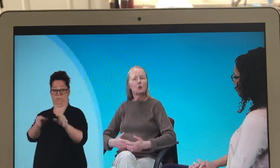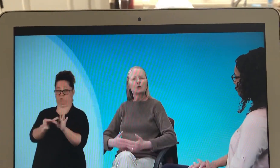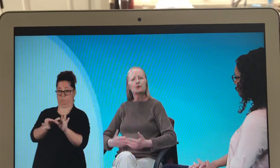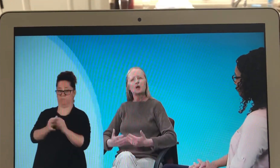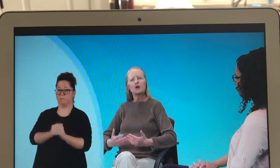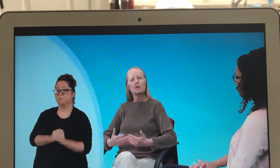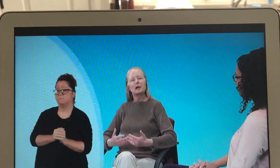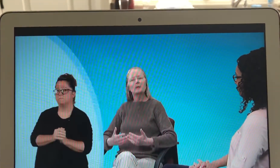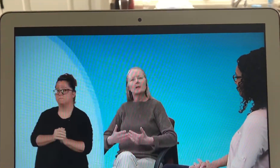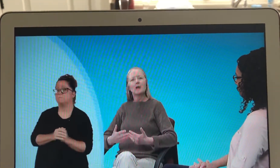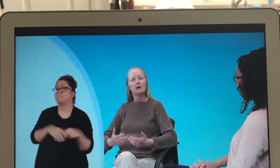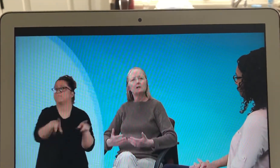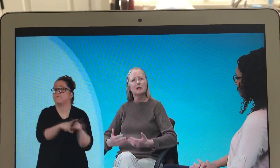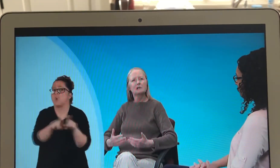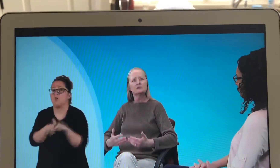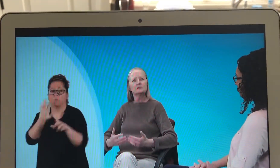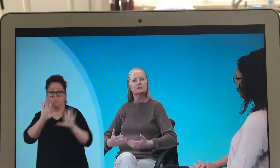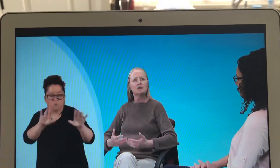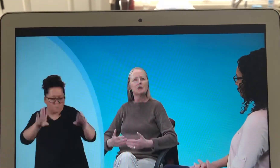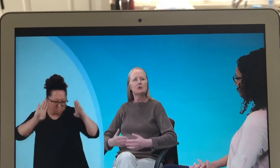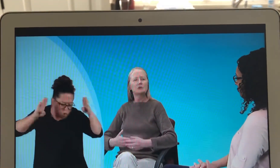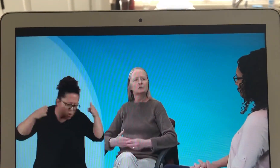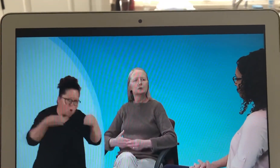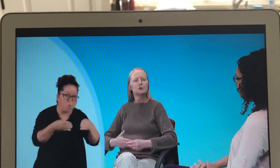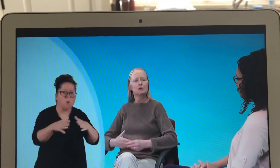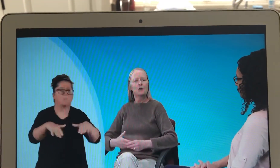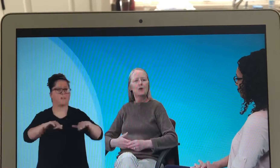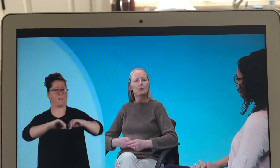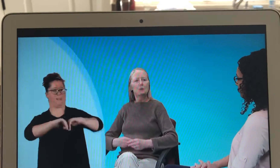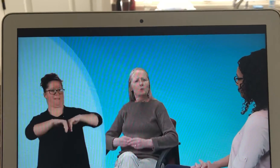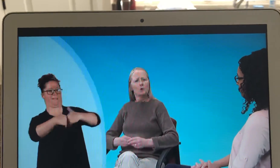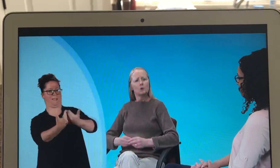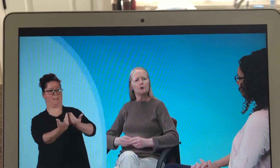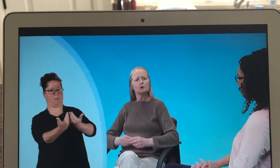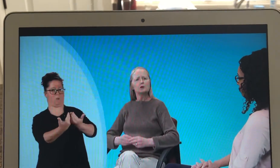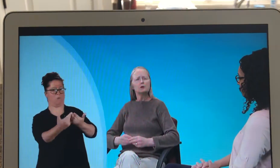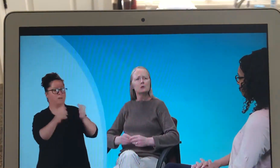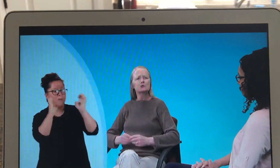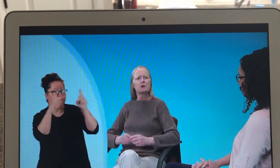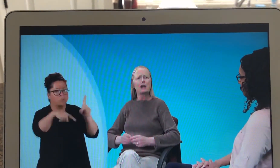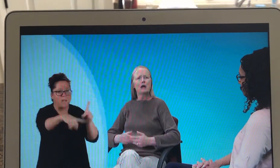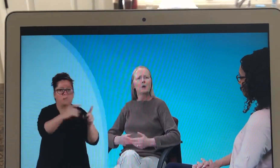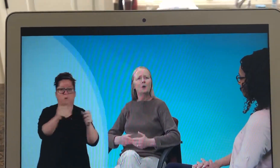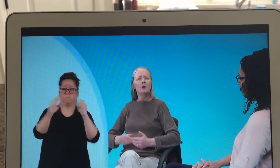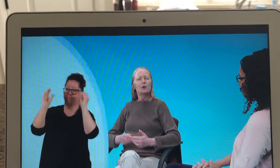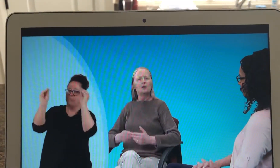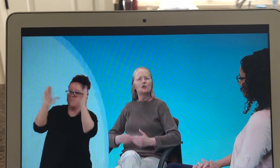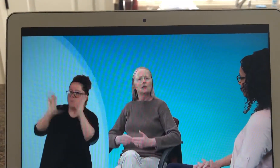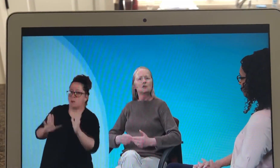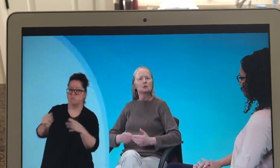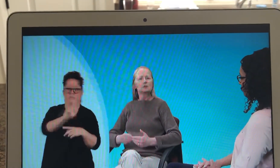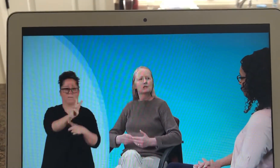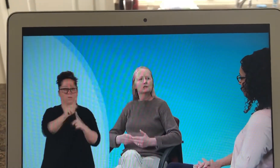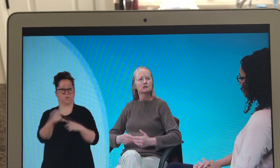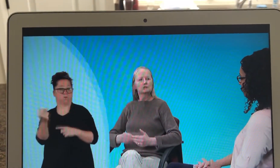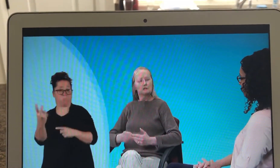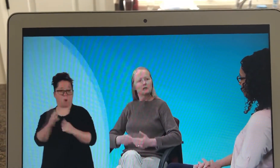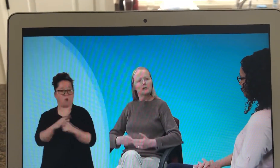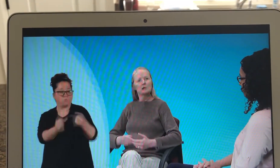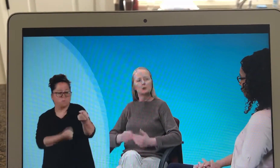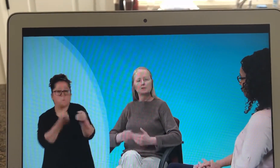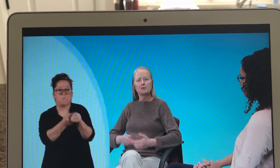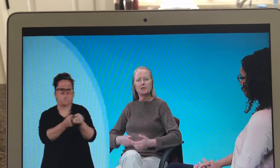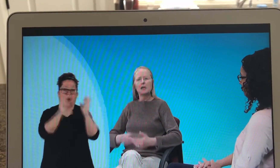and the environment of the education. Also, we want to focus on how education